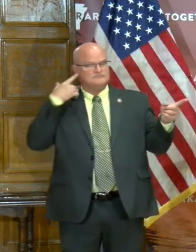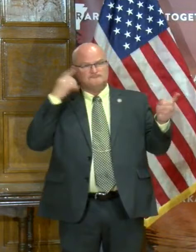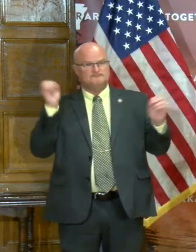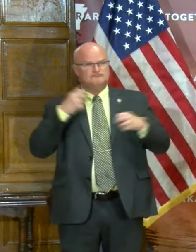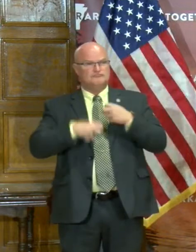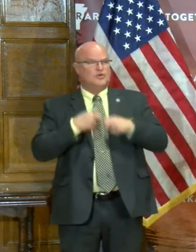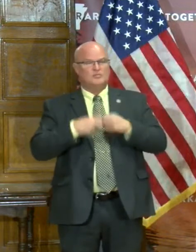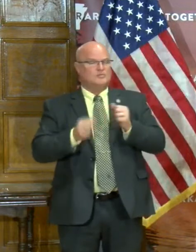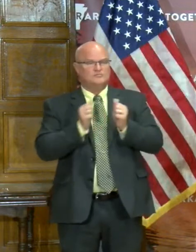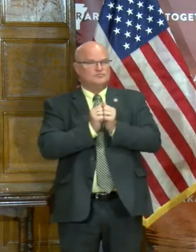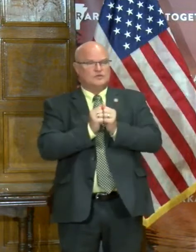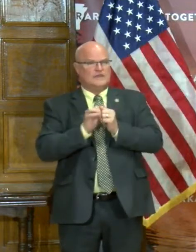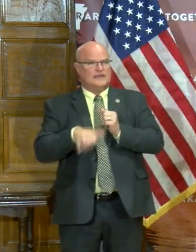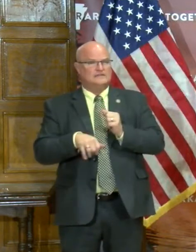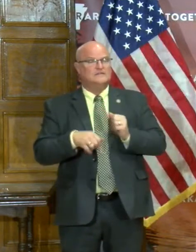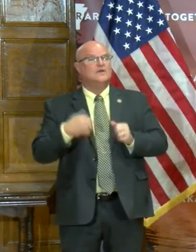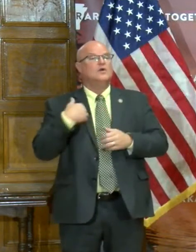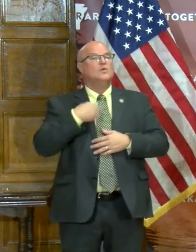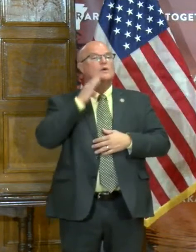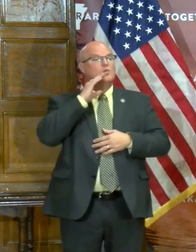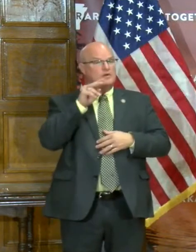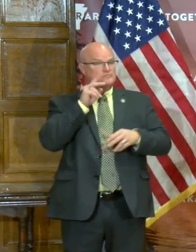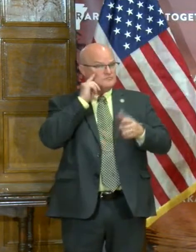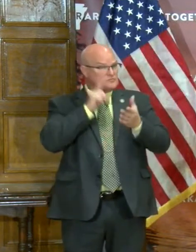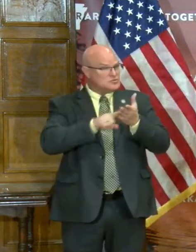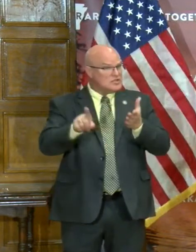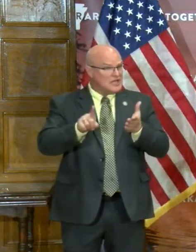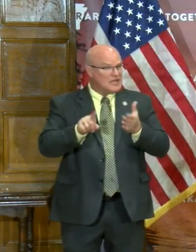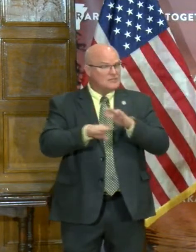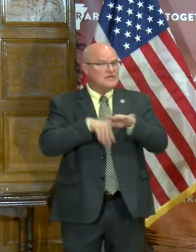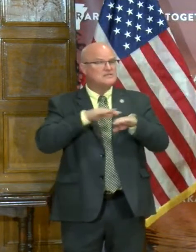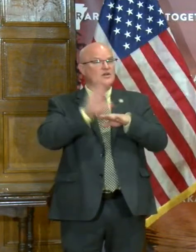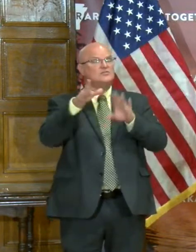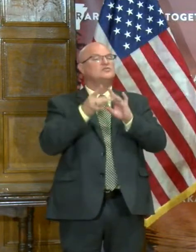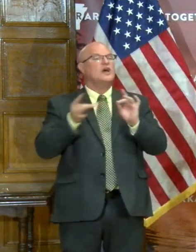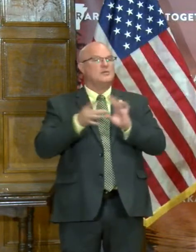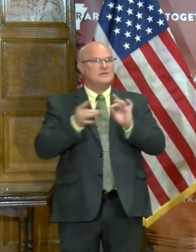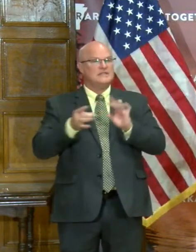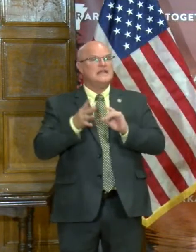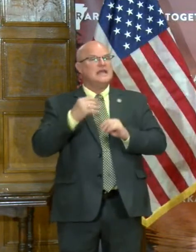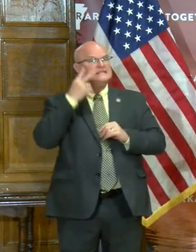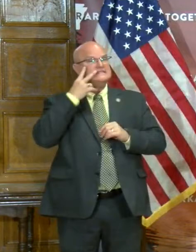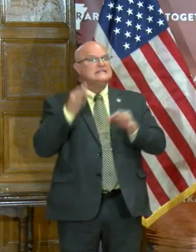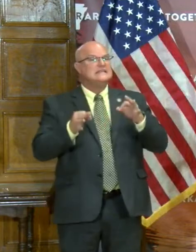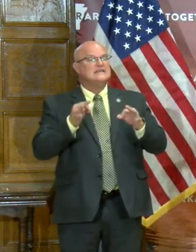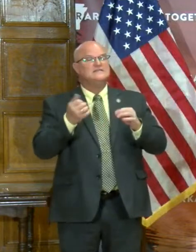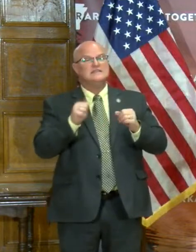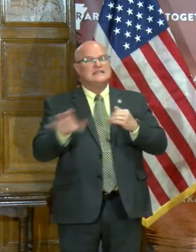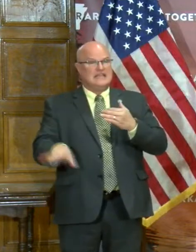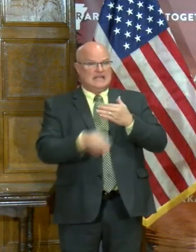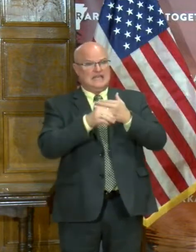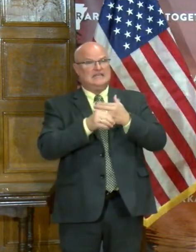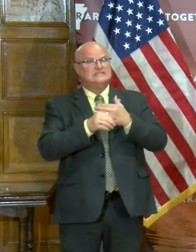that. Okay. But we will look into it based upon your comment and see if there's any additional help that